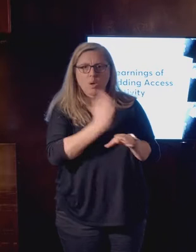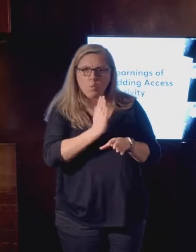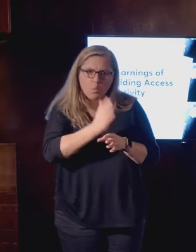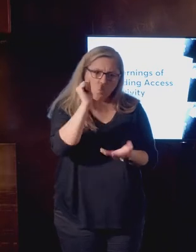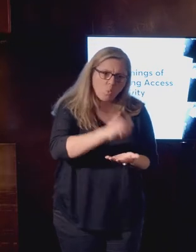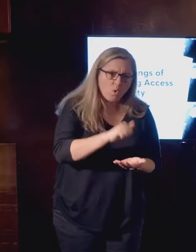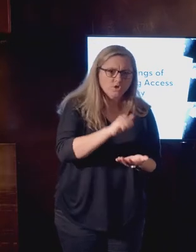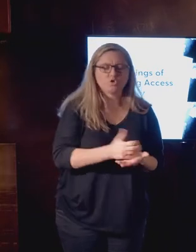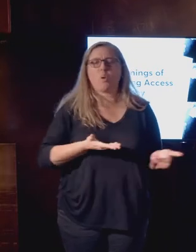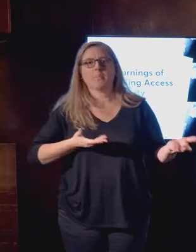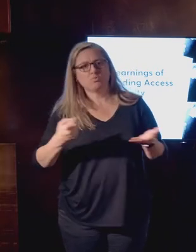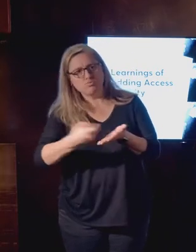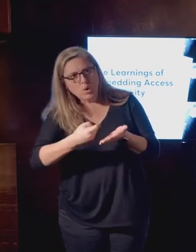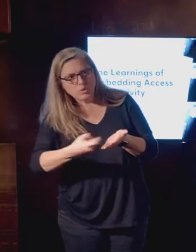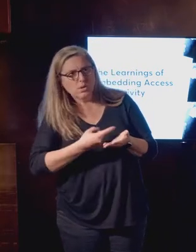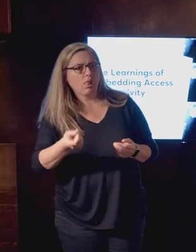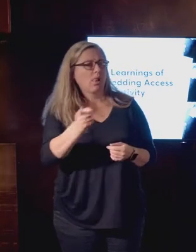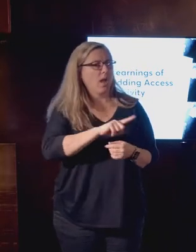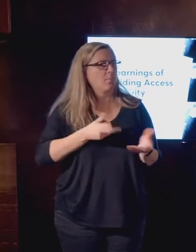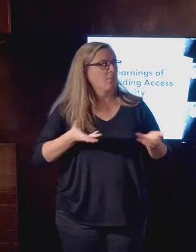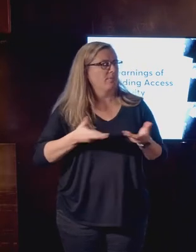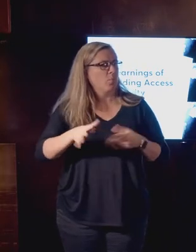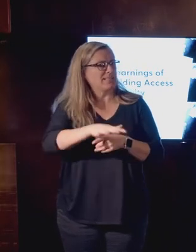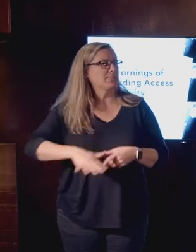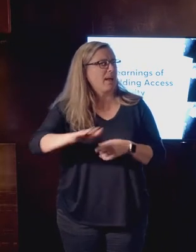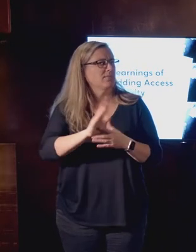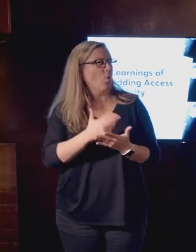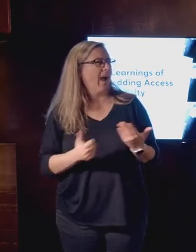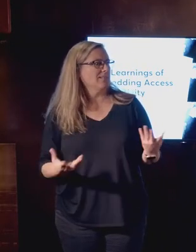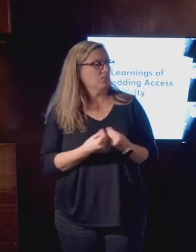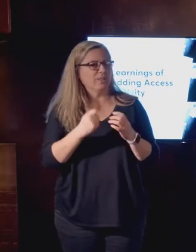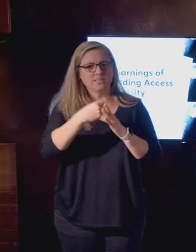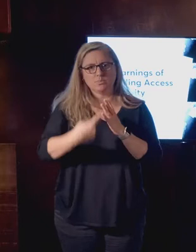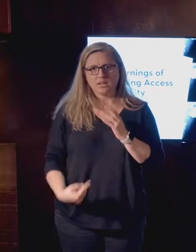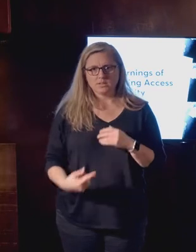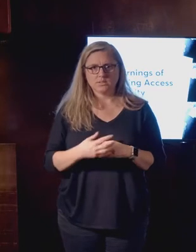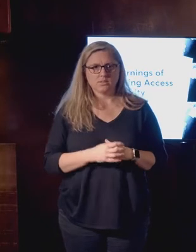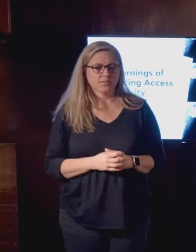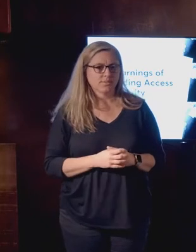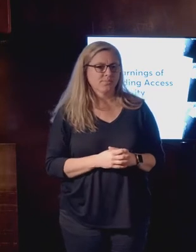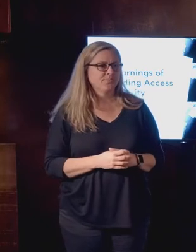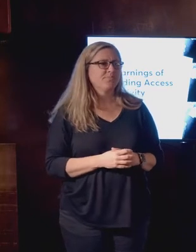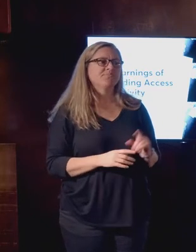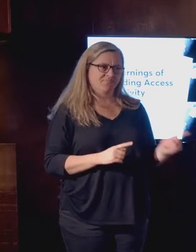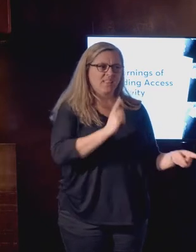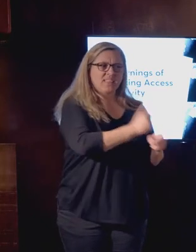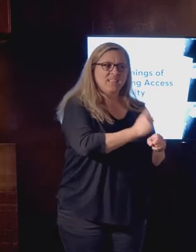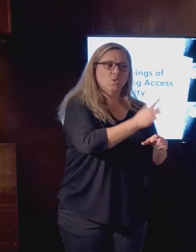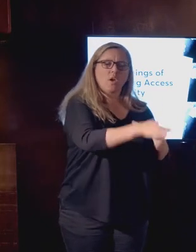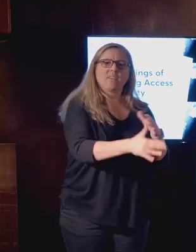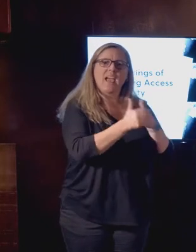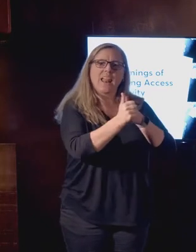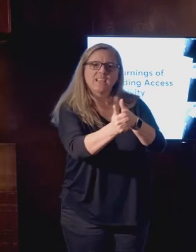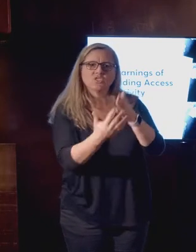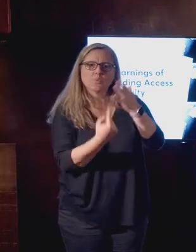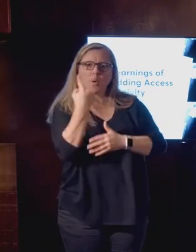rehearsal and performance spaces for artists. And there was also some comment on the need for leadership opportunities in the arts because there are